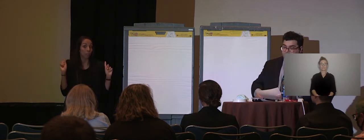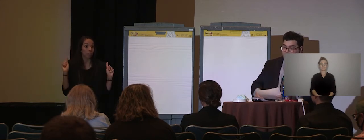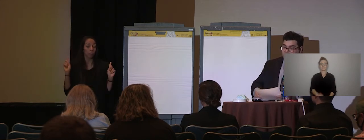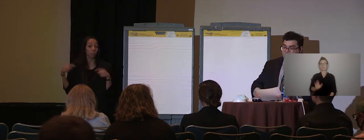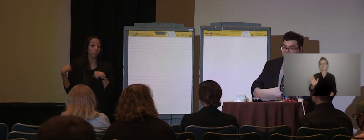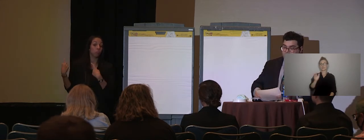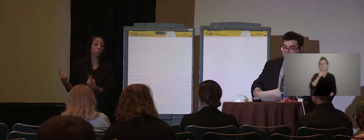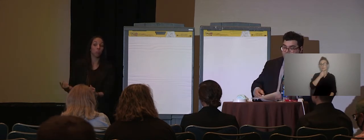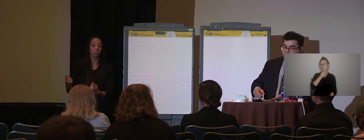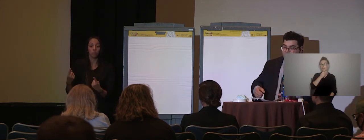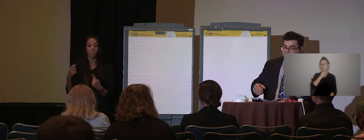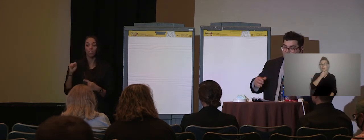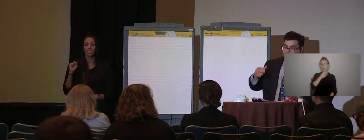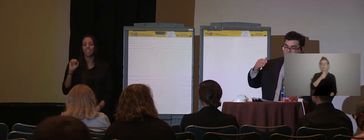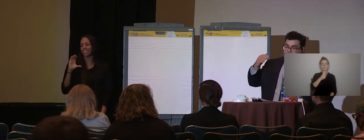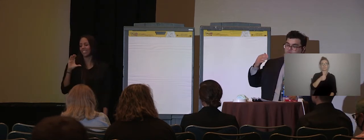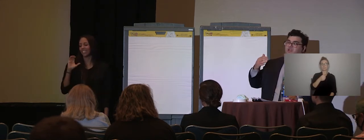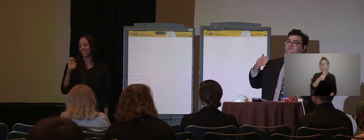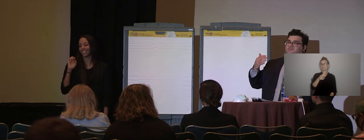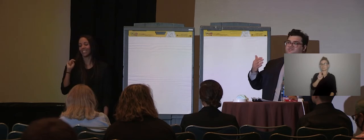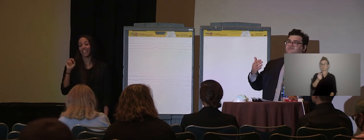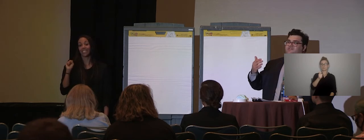Since it was created,